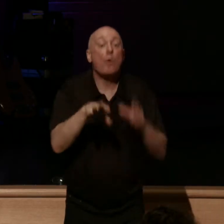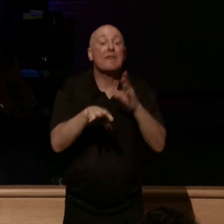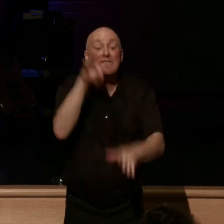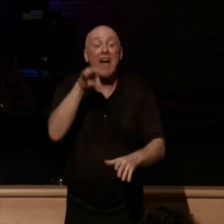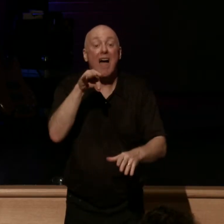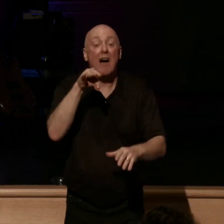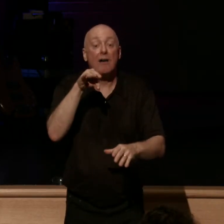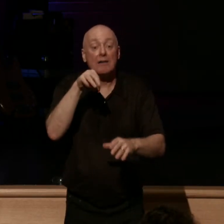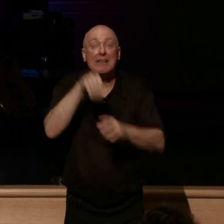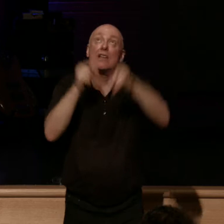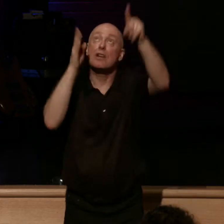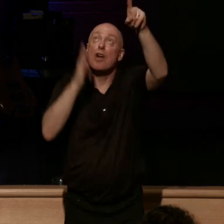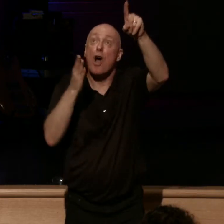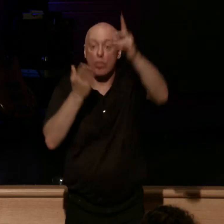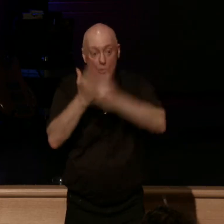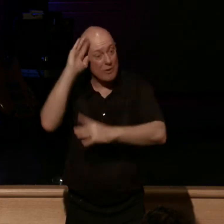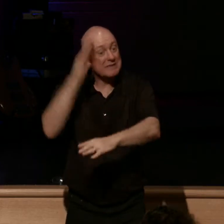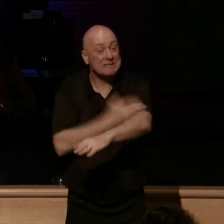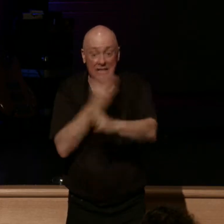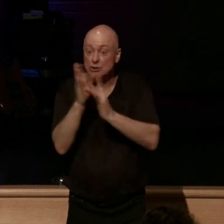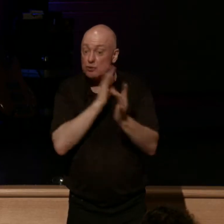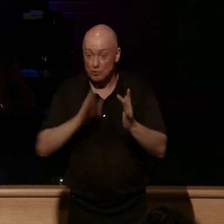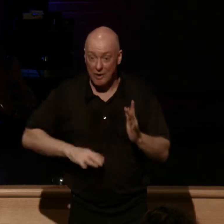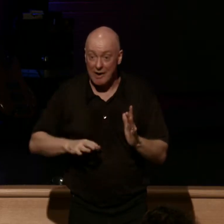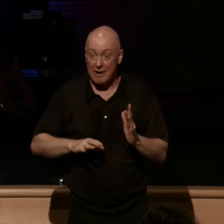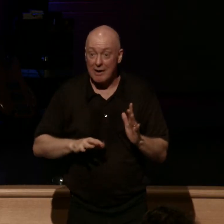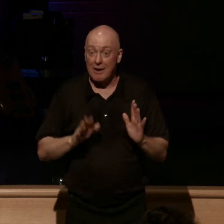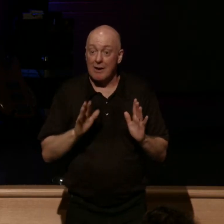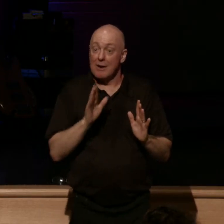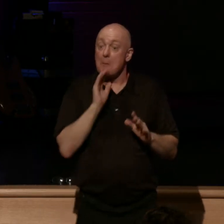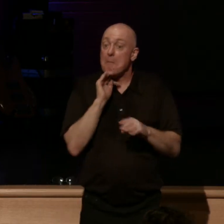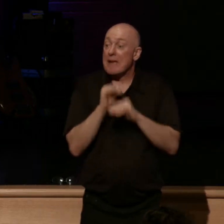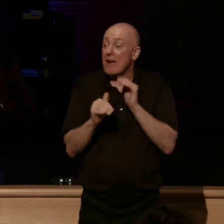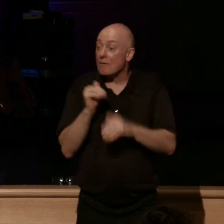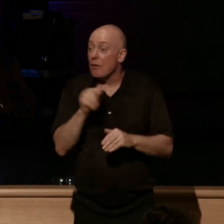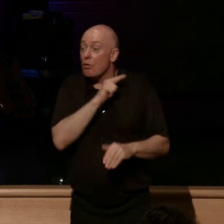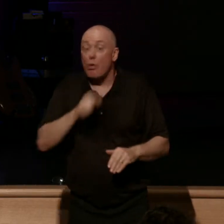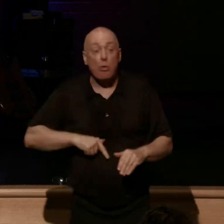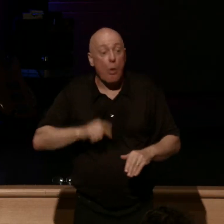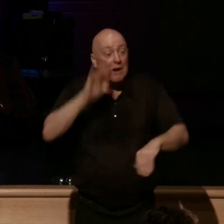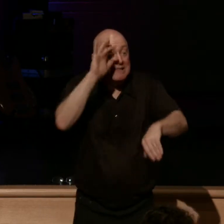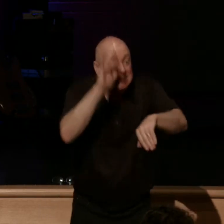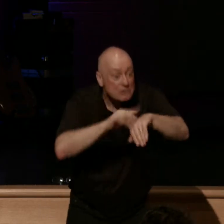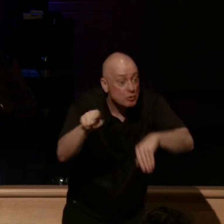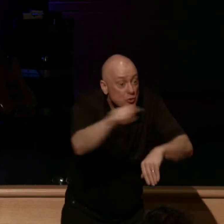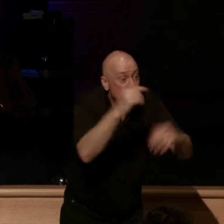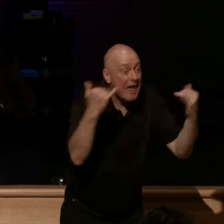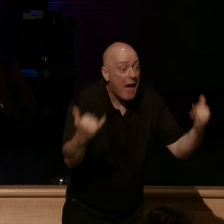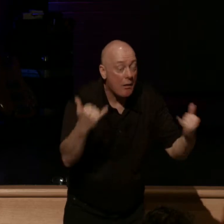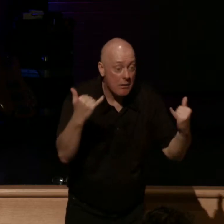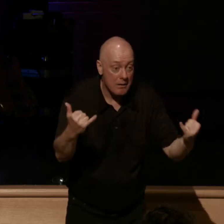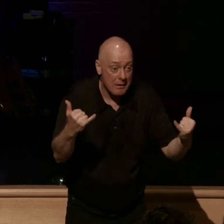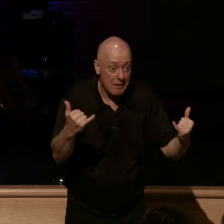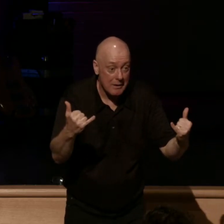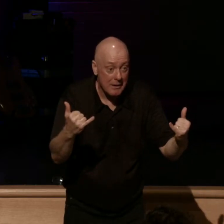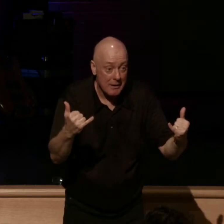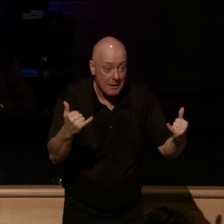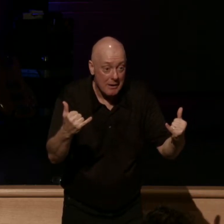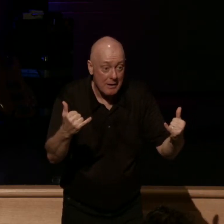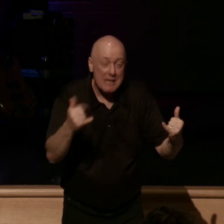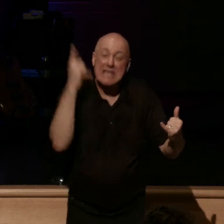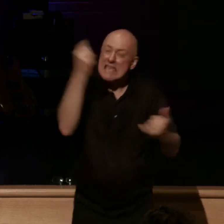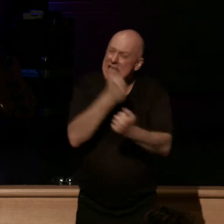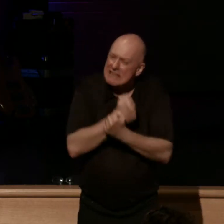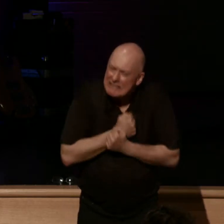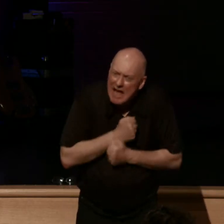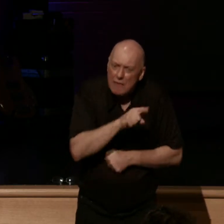Lord God Almighty and his Son, Jesus Christ. Be comforted that right now the Lord's reaching out to you and he's saying this again. He's saying how much he